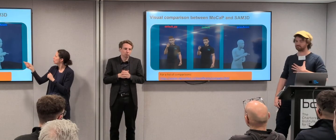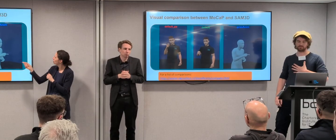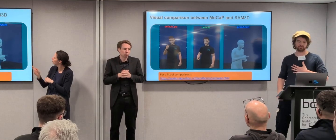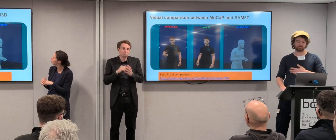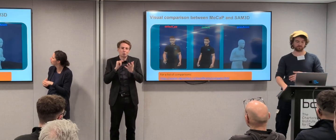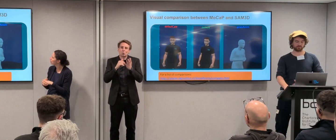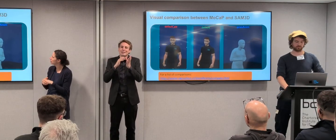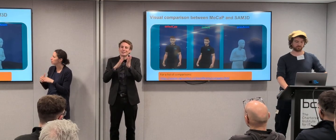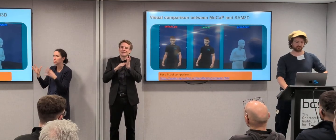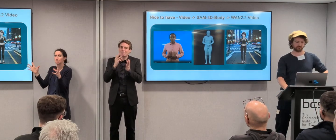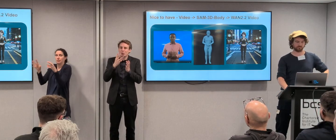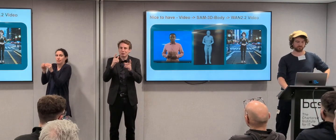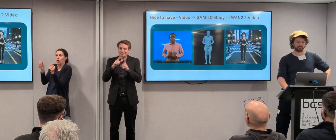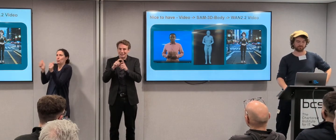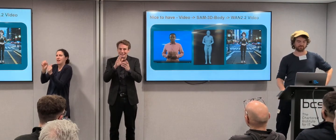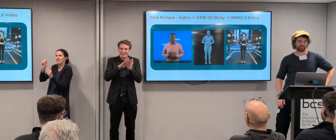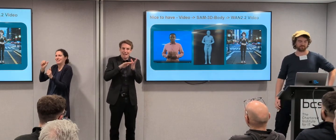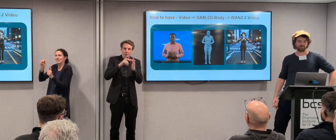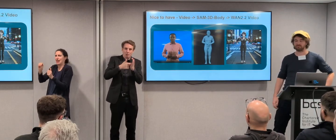in combination with SAM 3D.